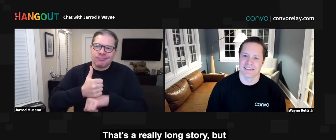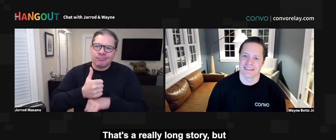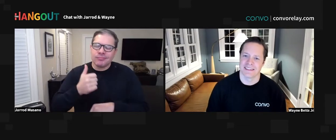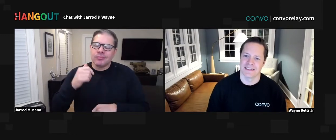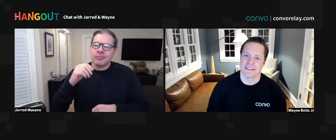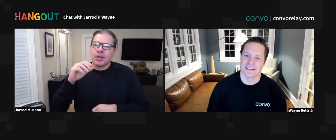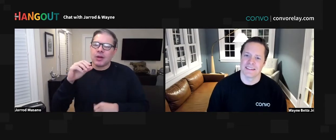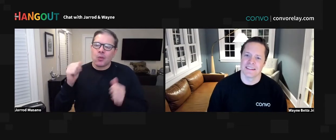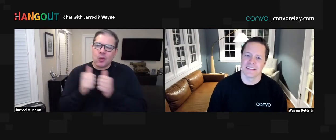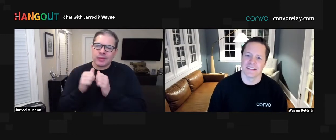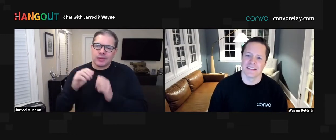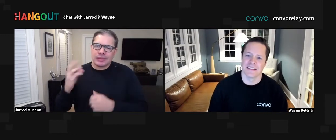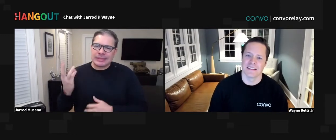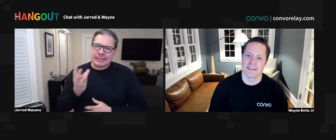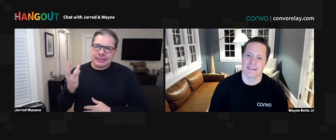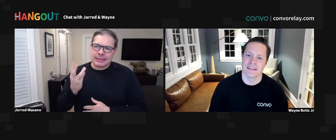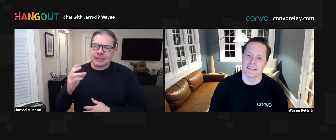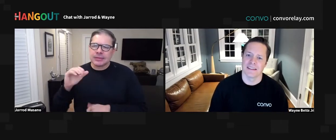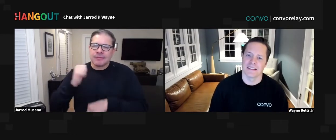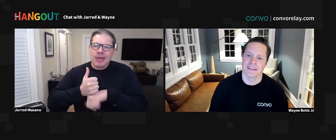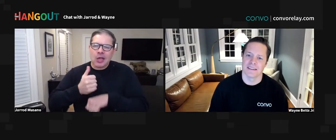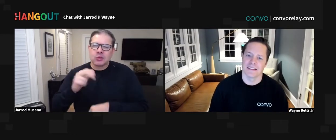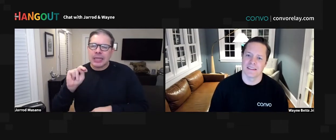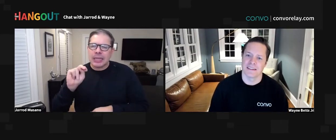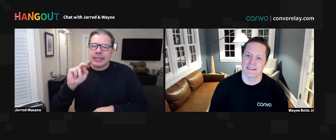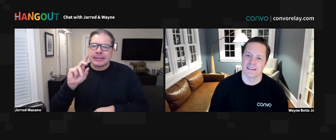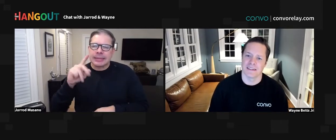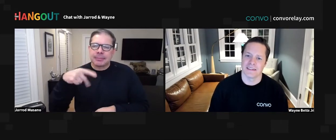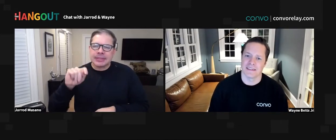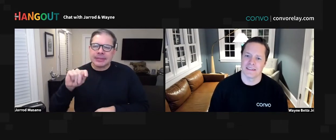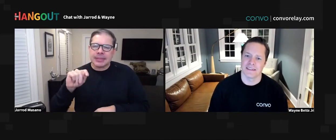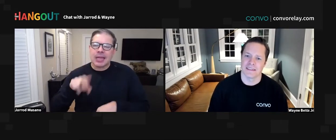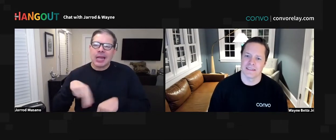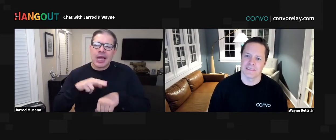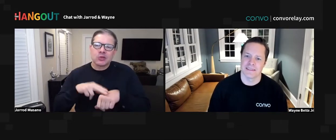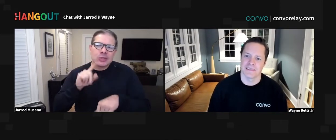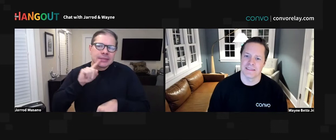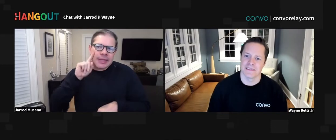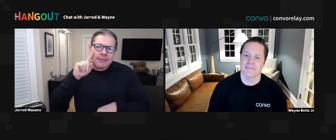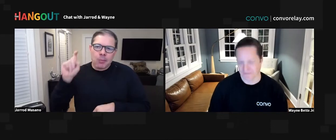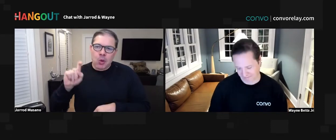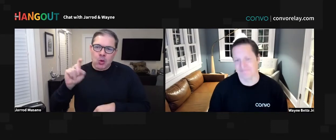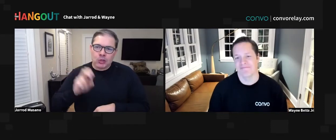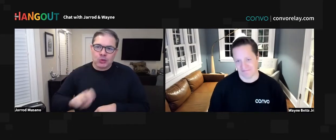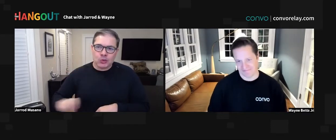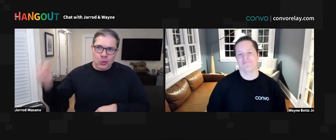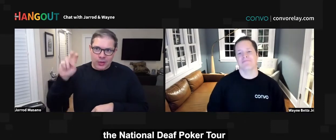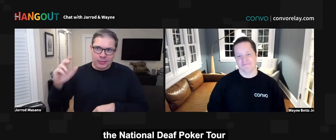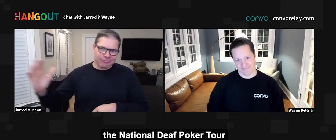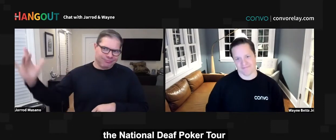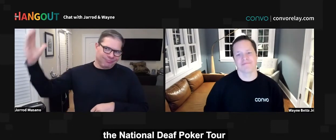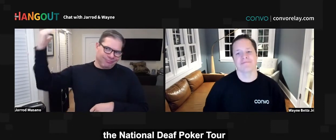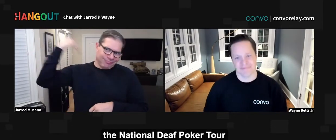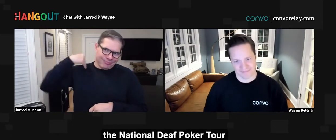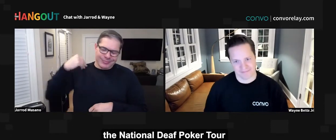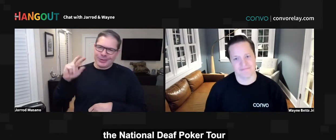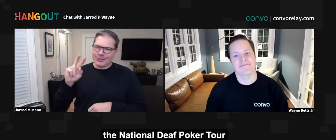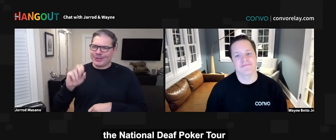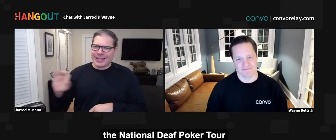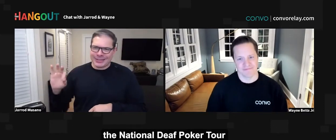make it brief. I set up. There were six founders with the NDPT, the National